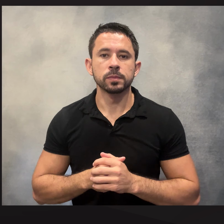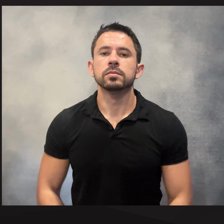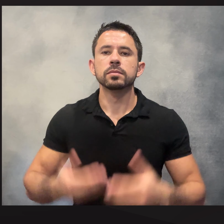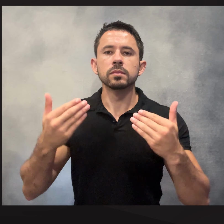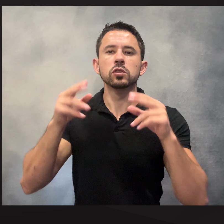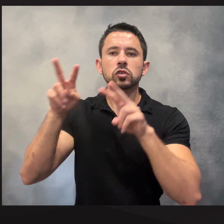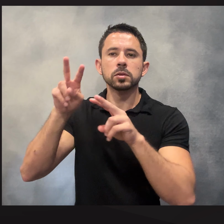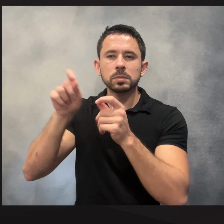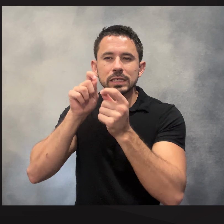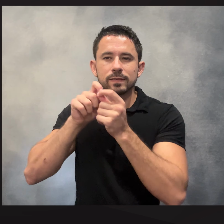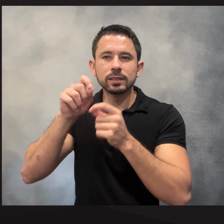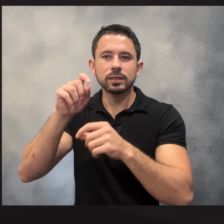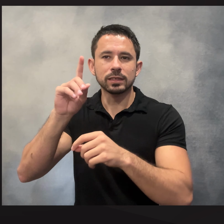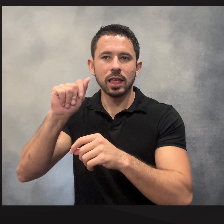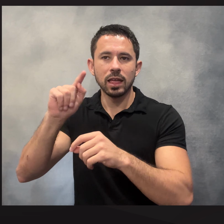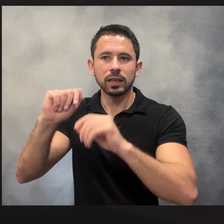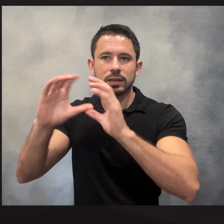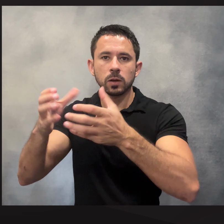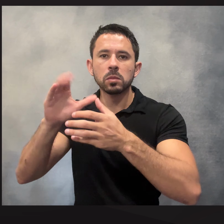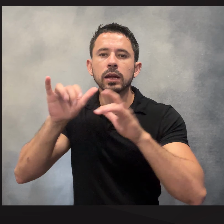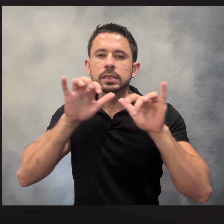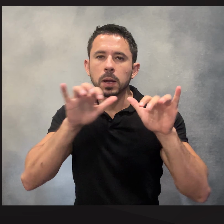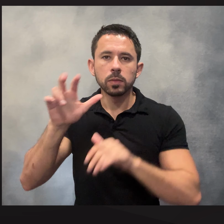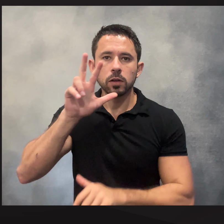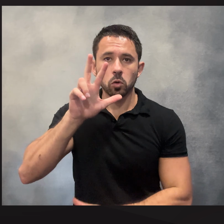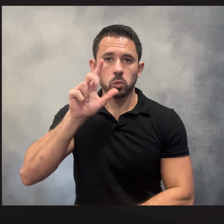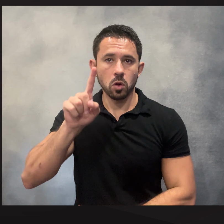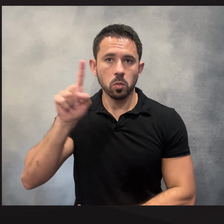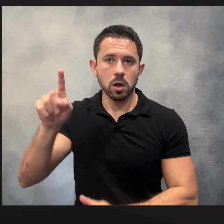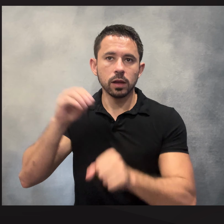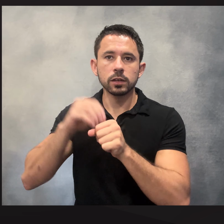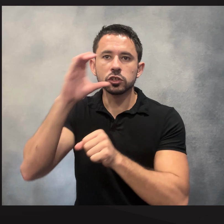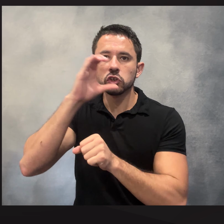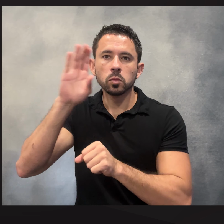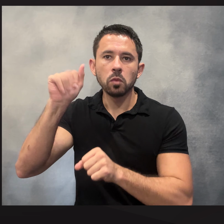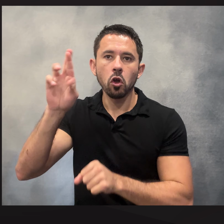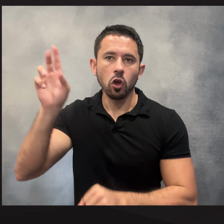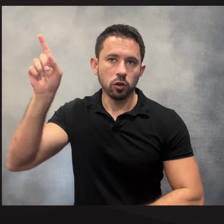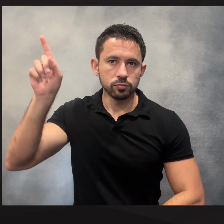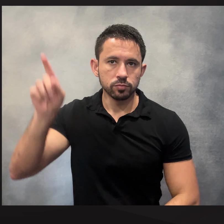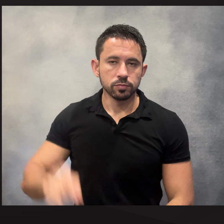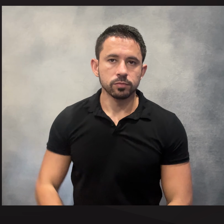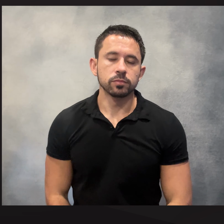Let's look at a specific data set by typing 311 in the search bar.